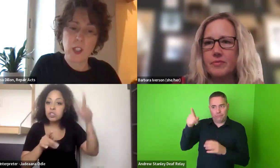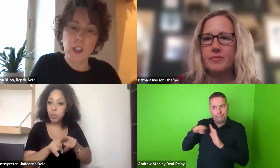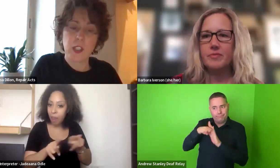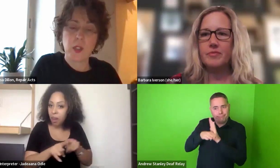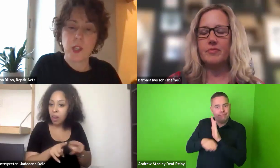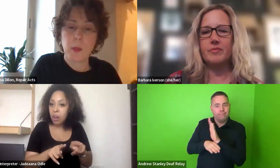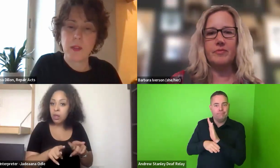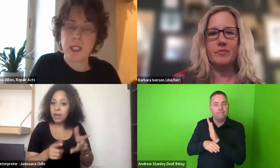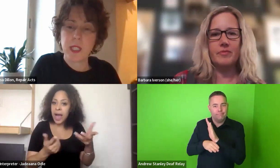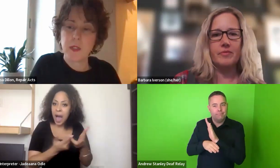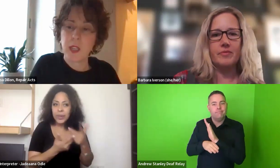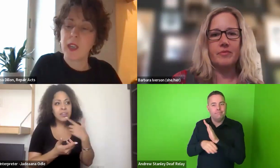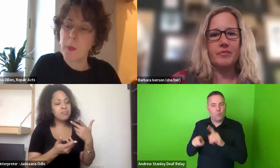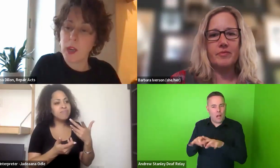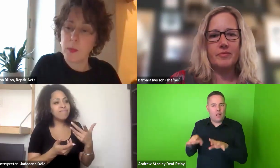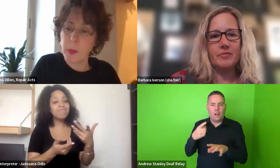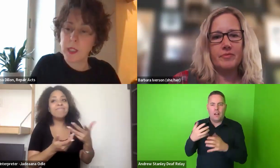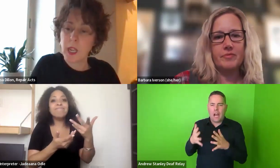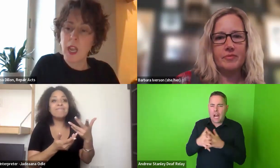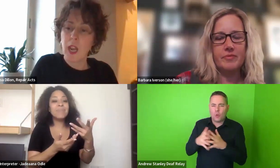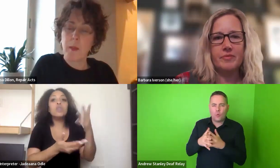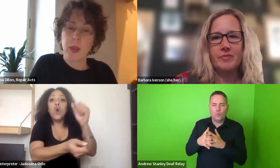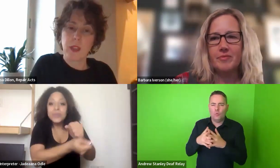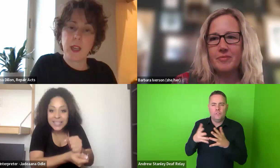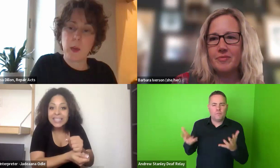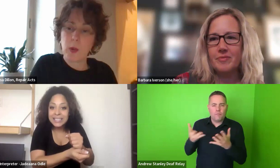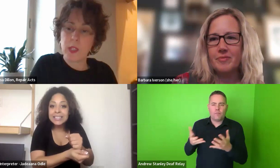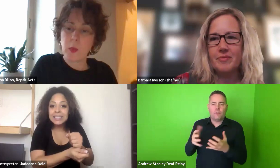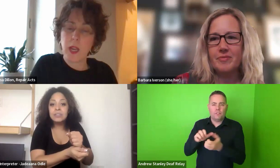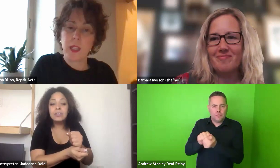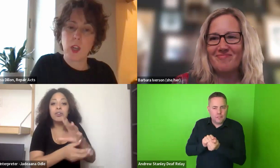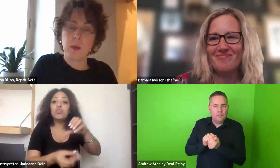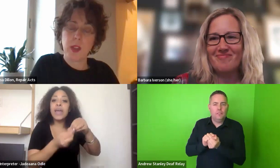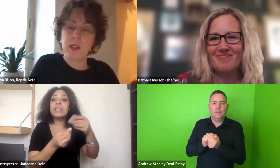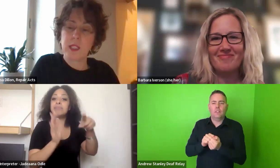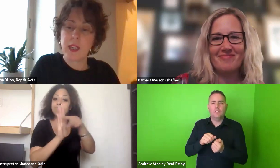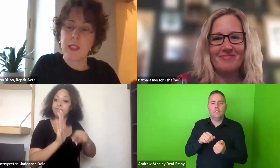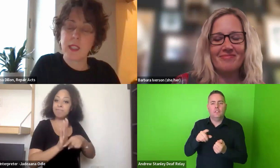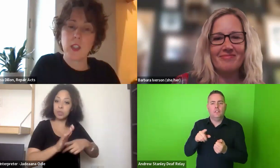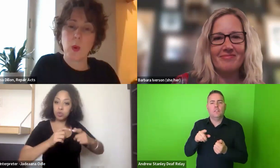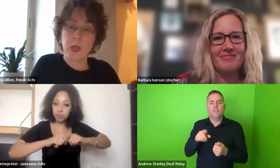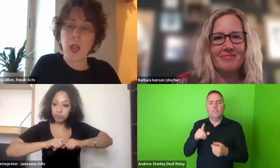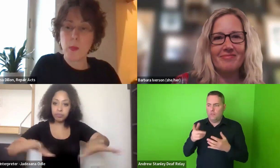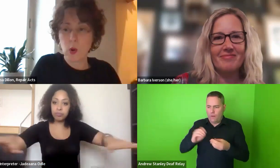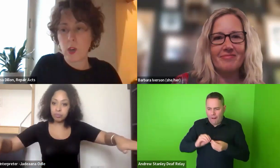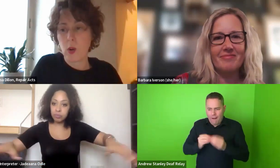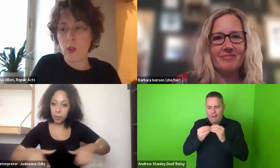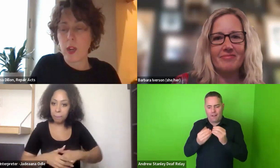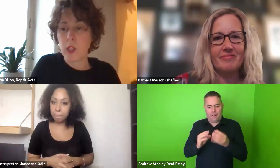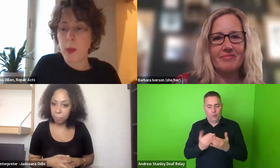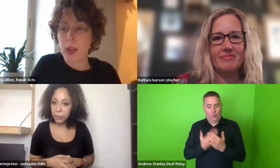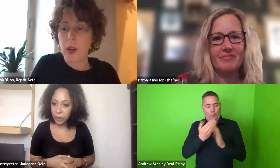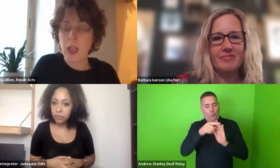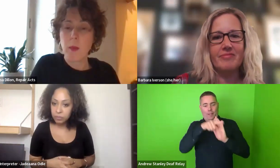actually foster this through a number of incentives. And I can pick up this at the later point as well, in terms of how this connects then to what we broadly call